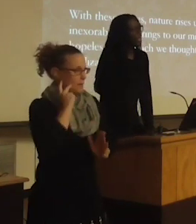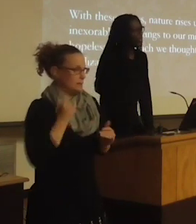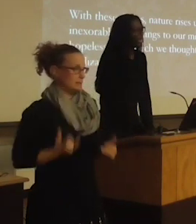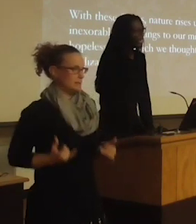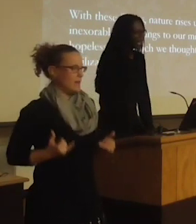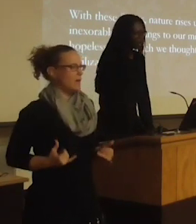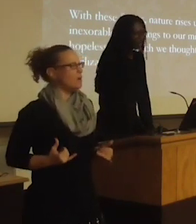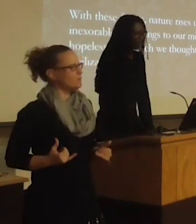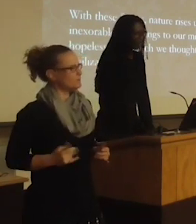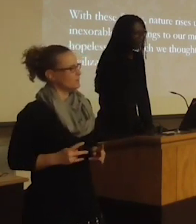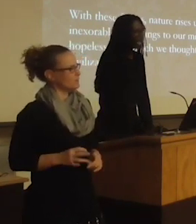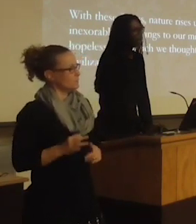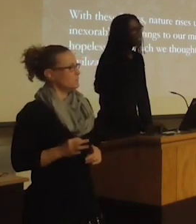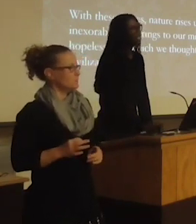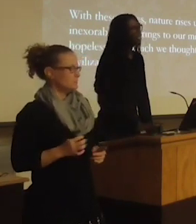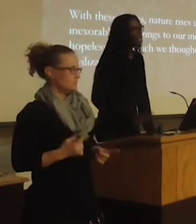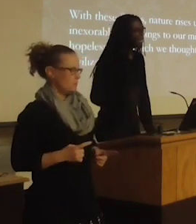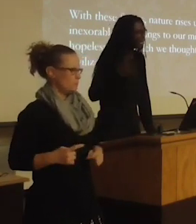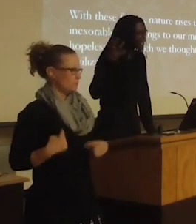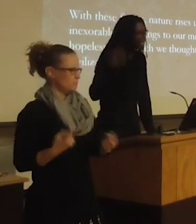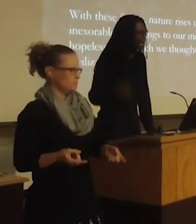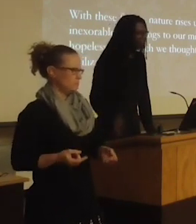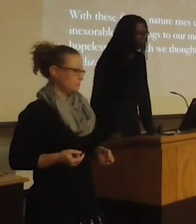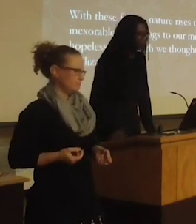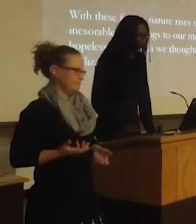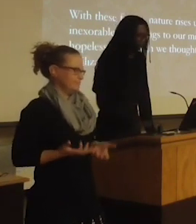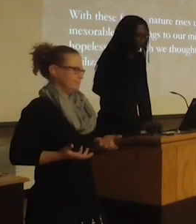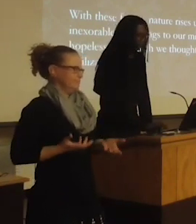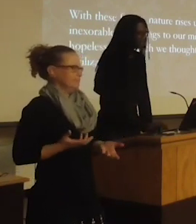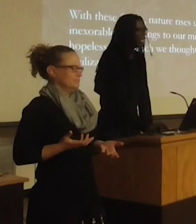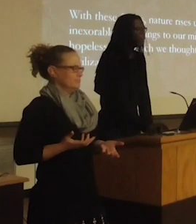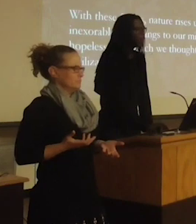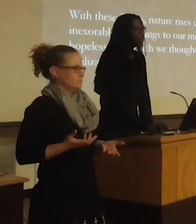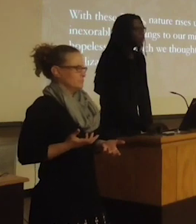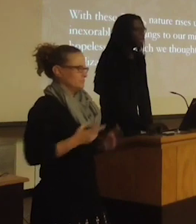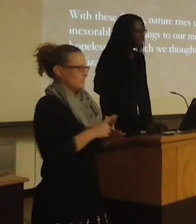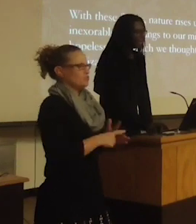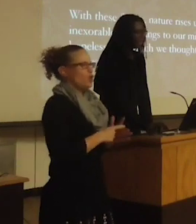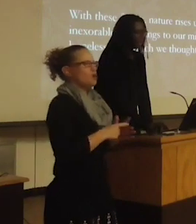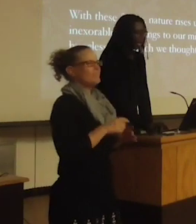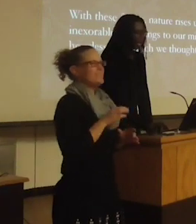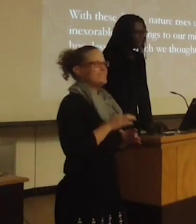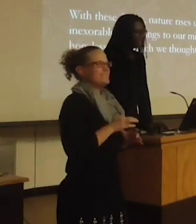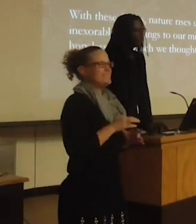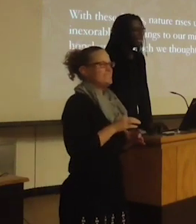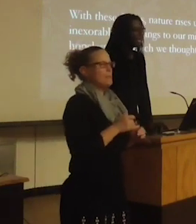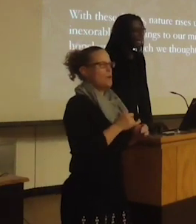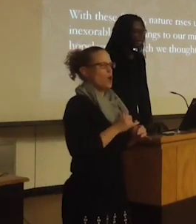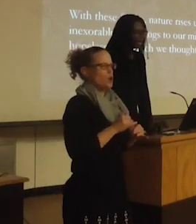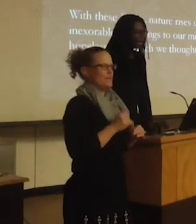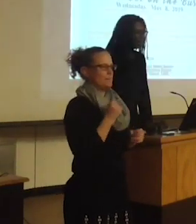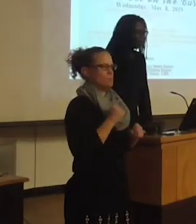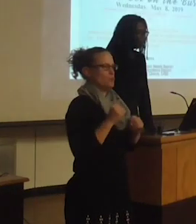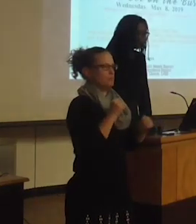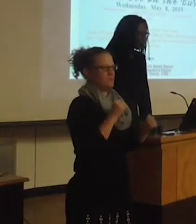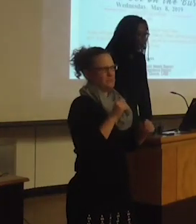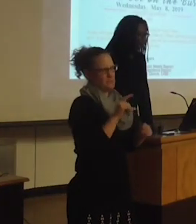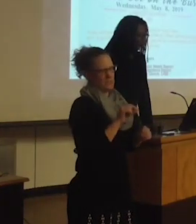very, very unique. And it's been going on, I would dare say, since about the birth of the Tea Party movement in the like